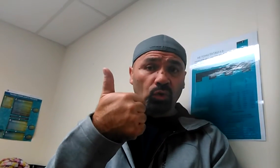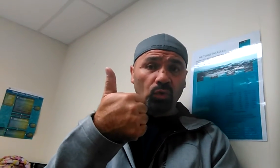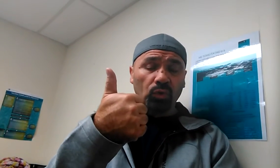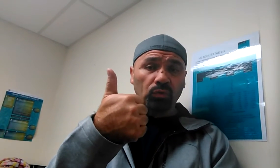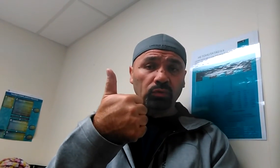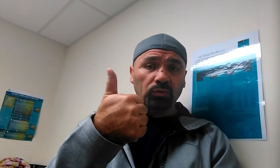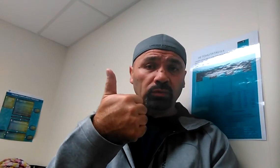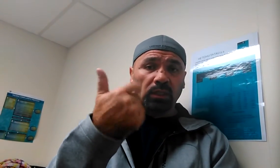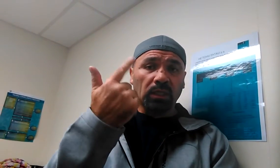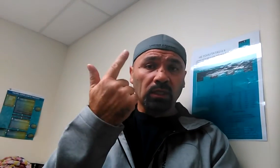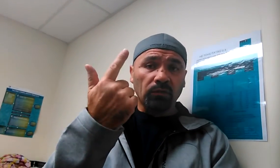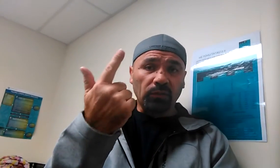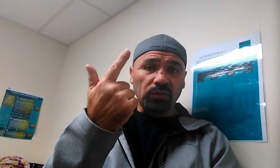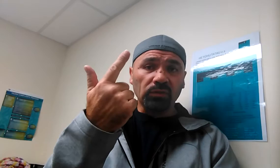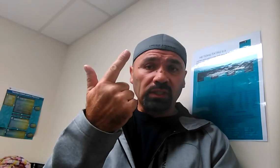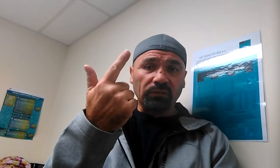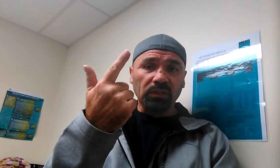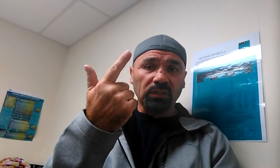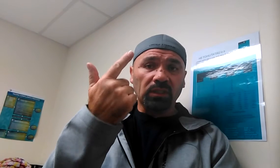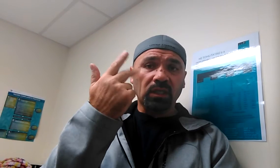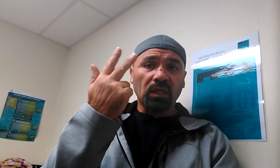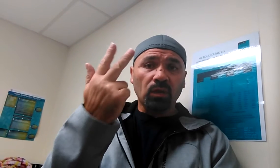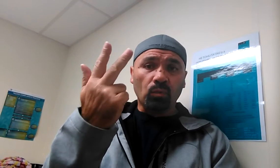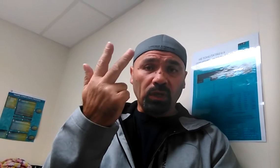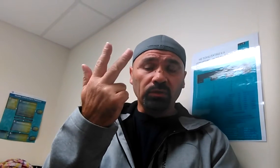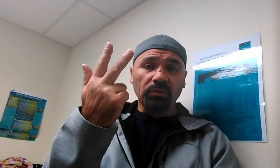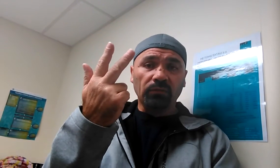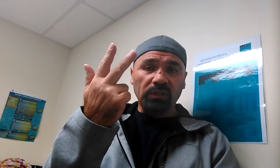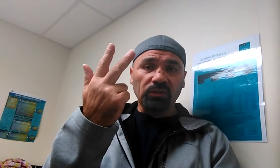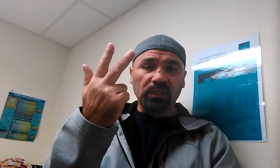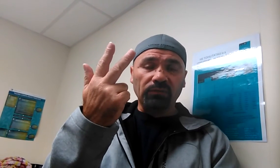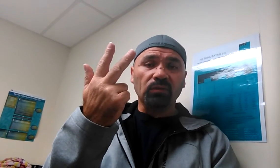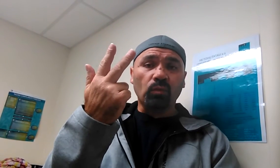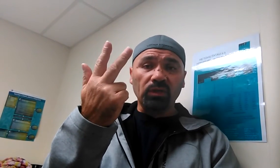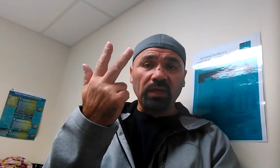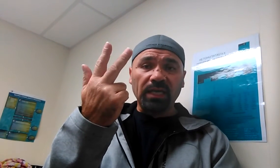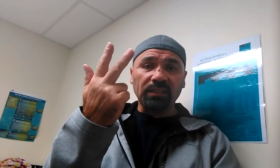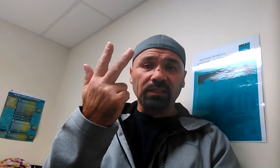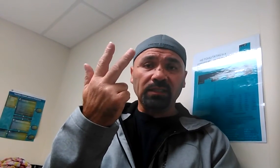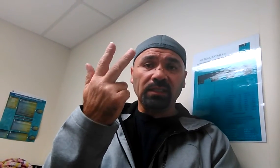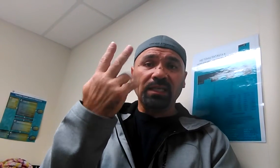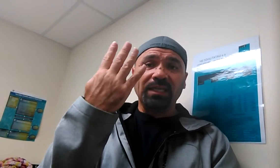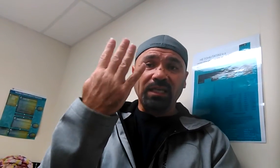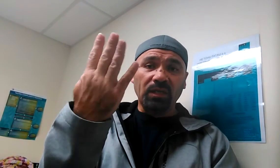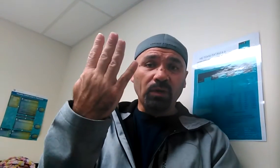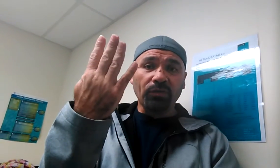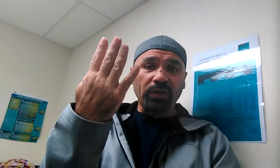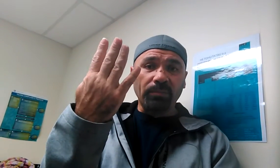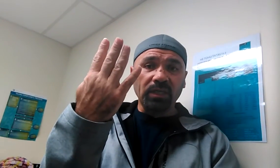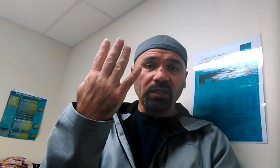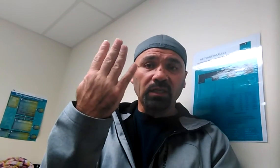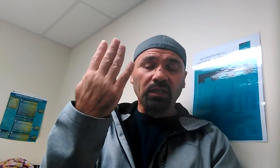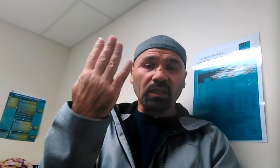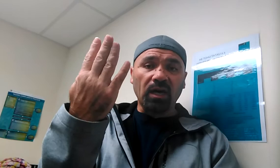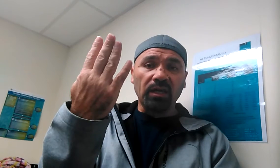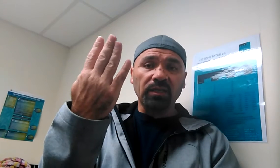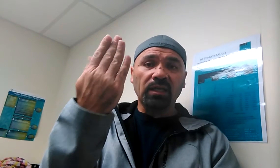ono, whitu, 7, waru, whitu, 7, waru, 8, iwa, thaman, 9,